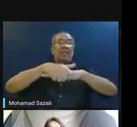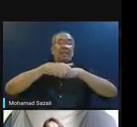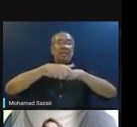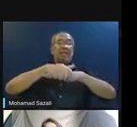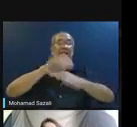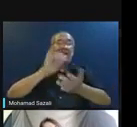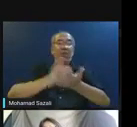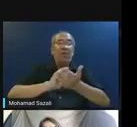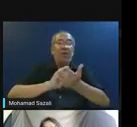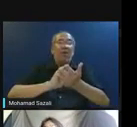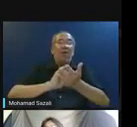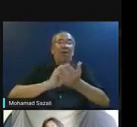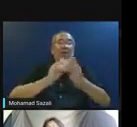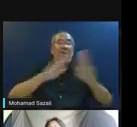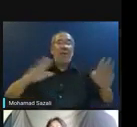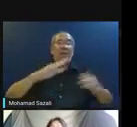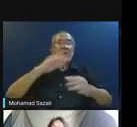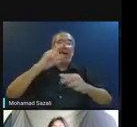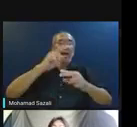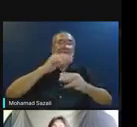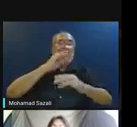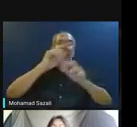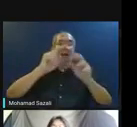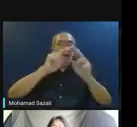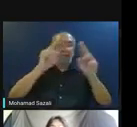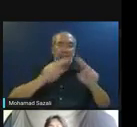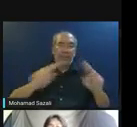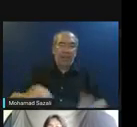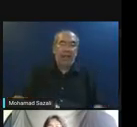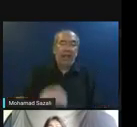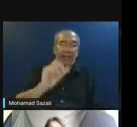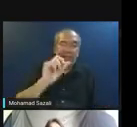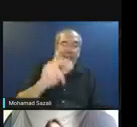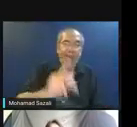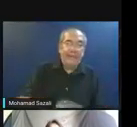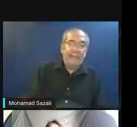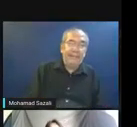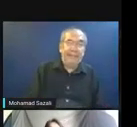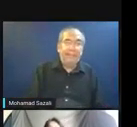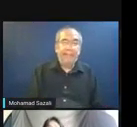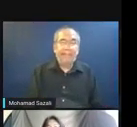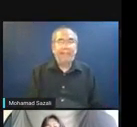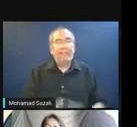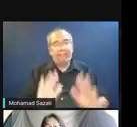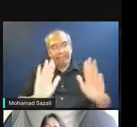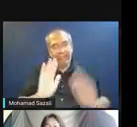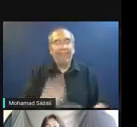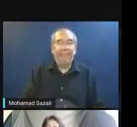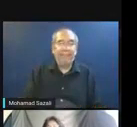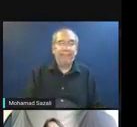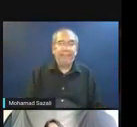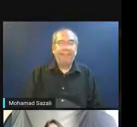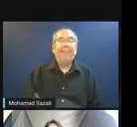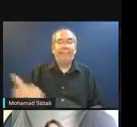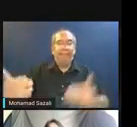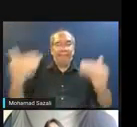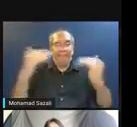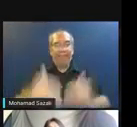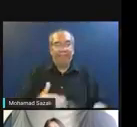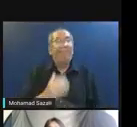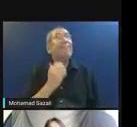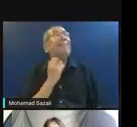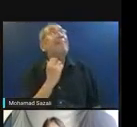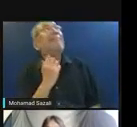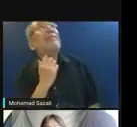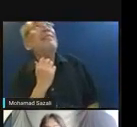So it's like all of you, if you're attending international conferences or seminar, normally the mode of